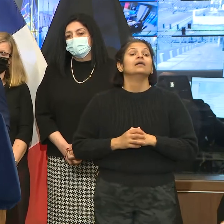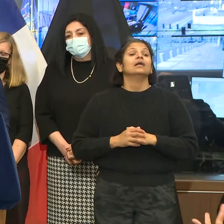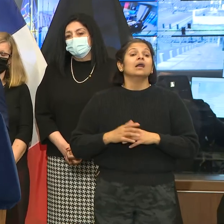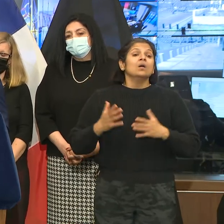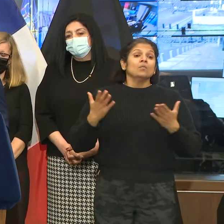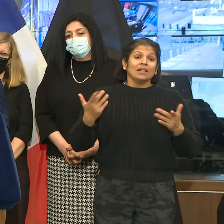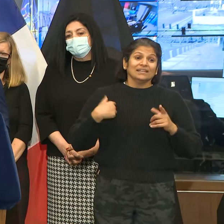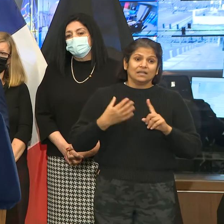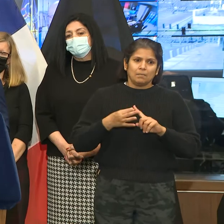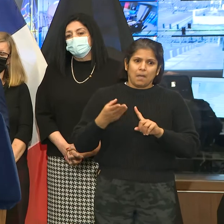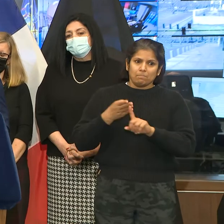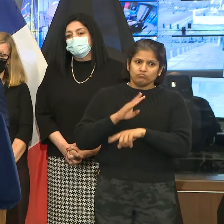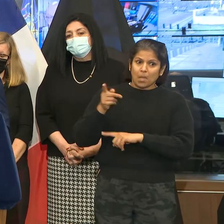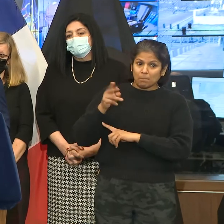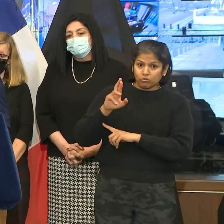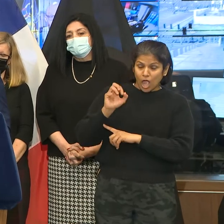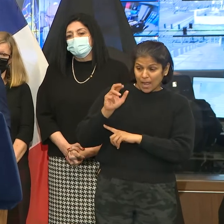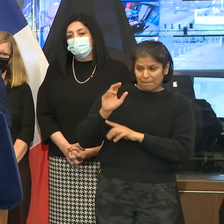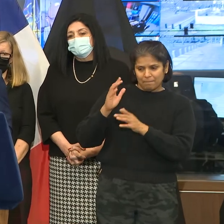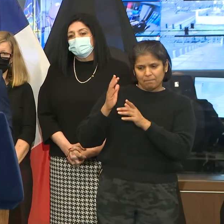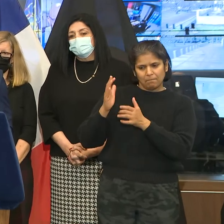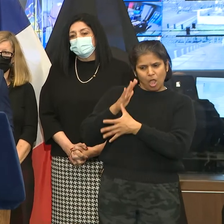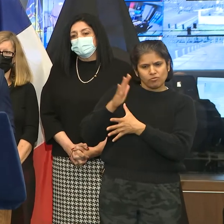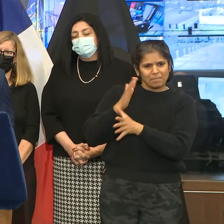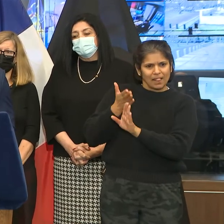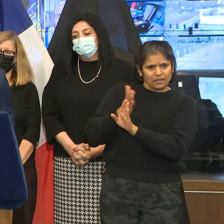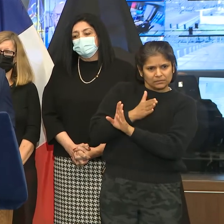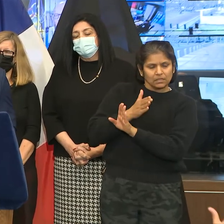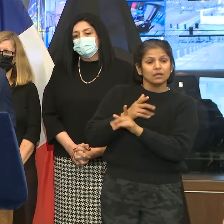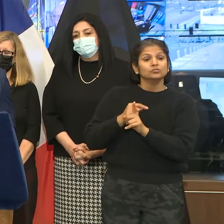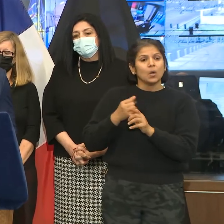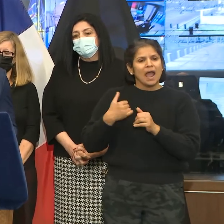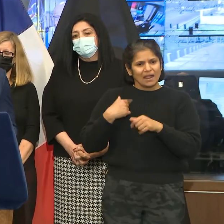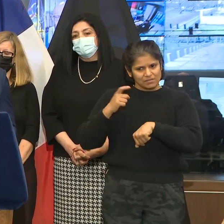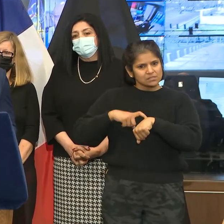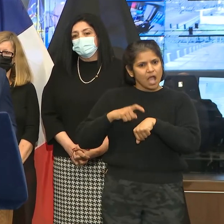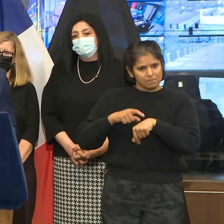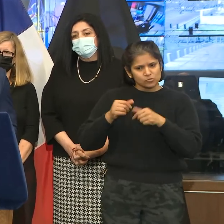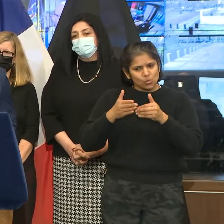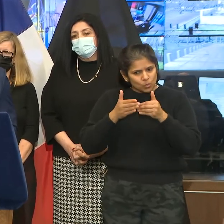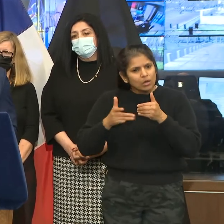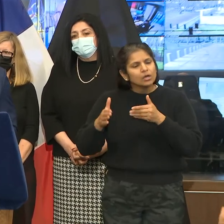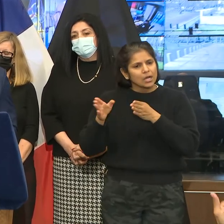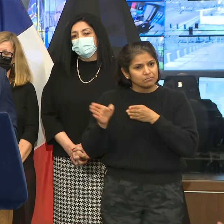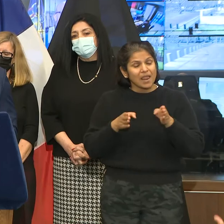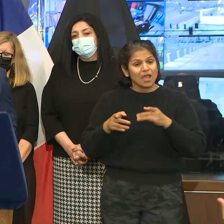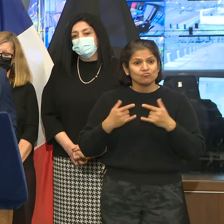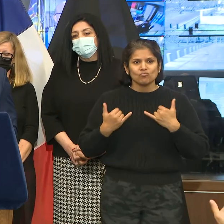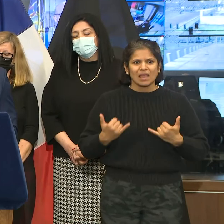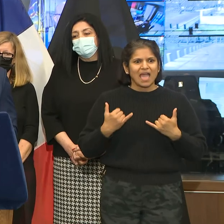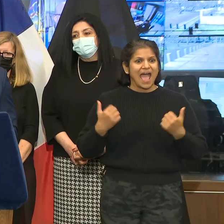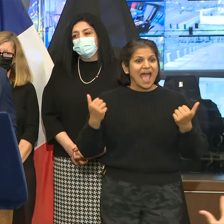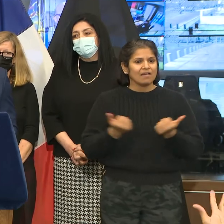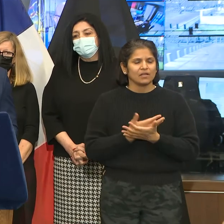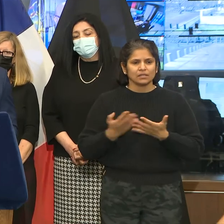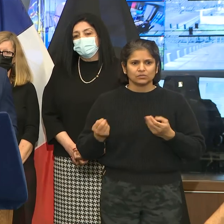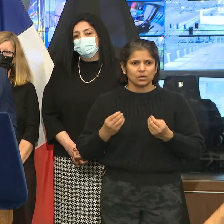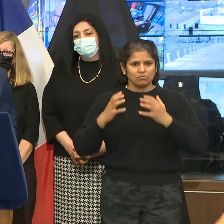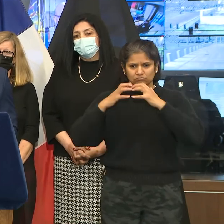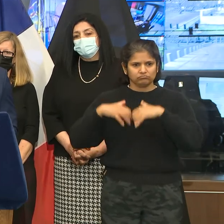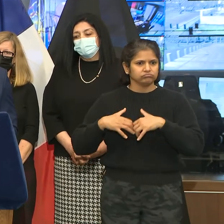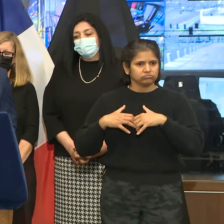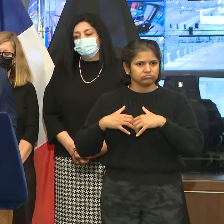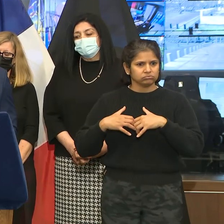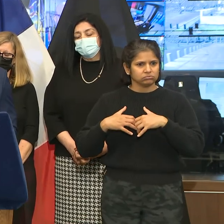still time. There's still time that we're going to do. But right now, Erin, it was broken. The manner in which we